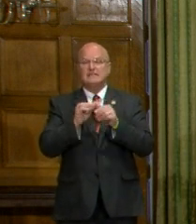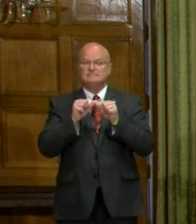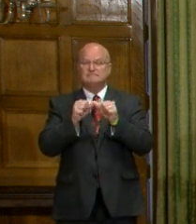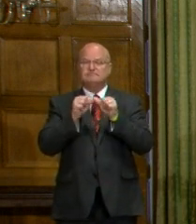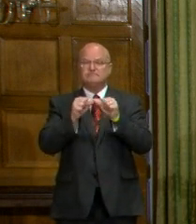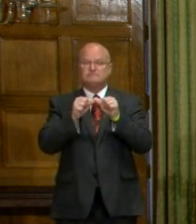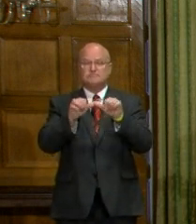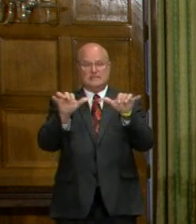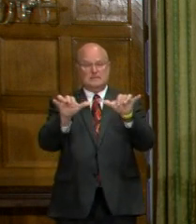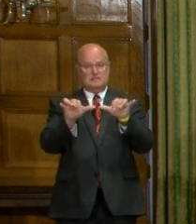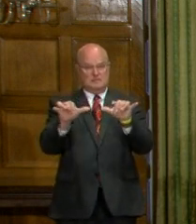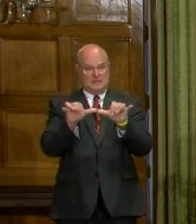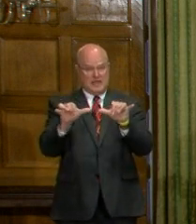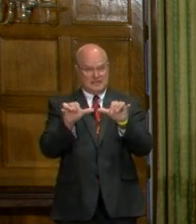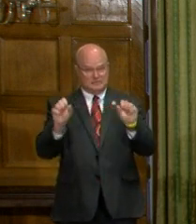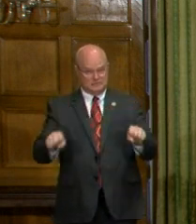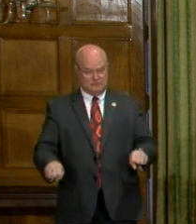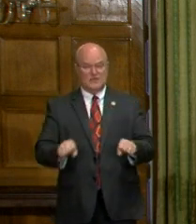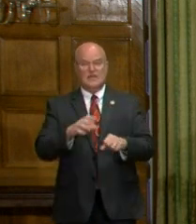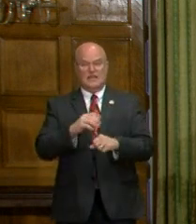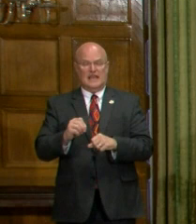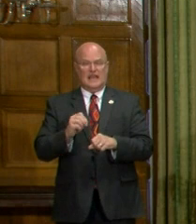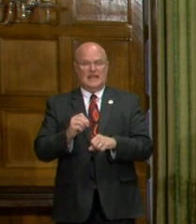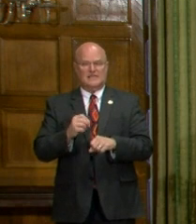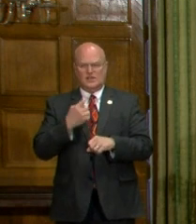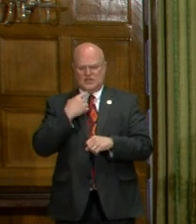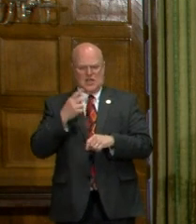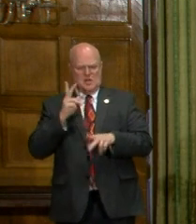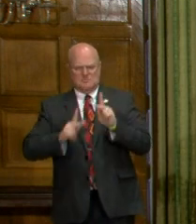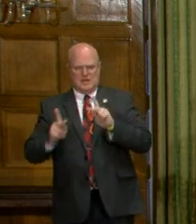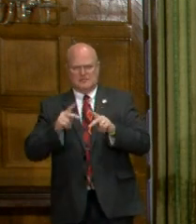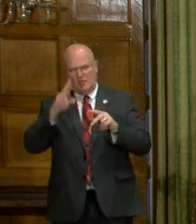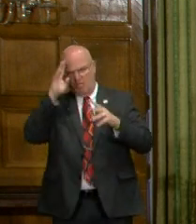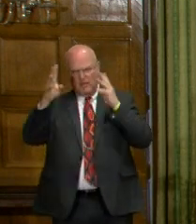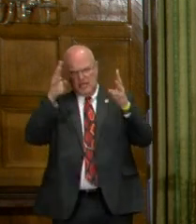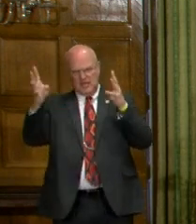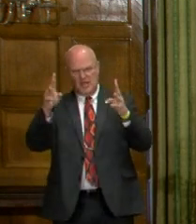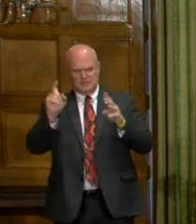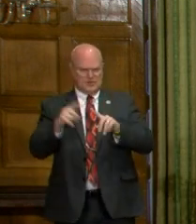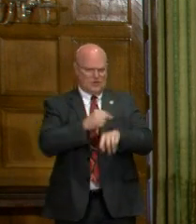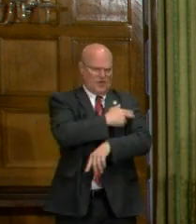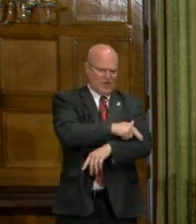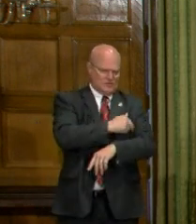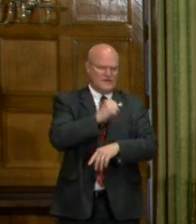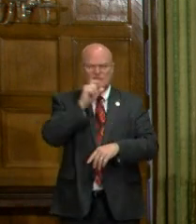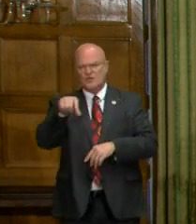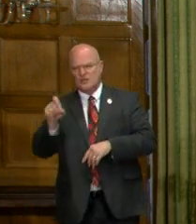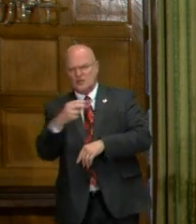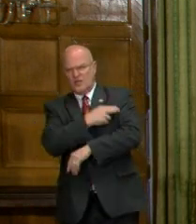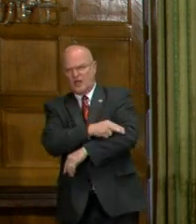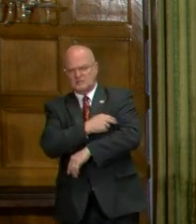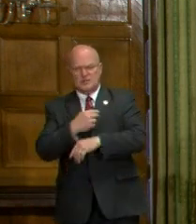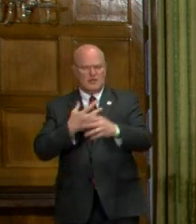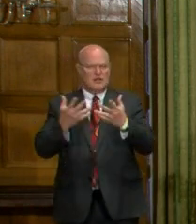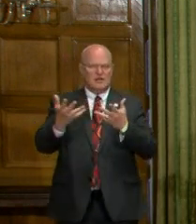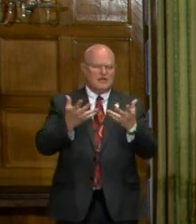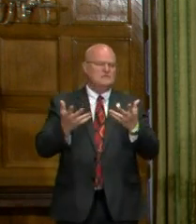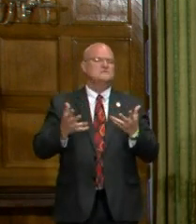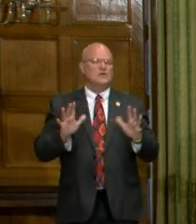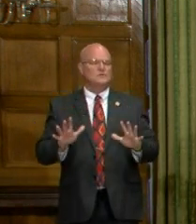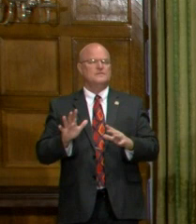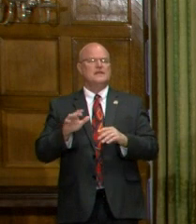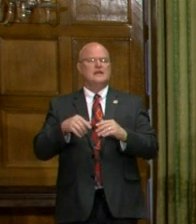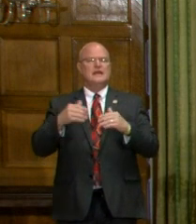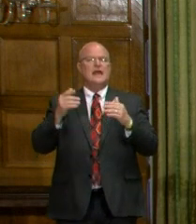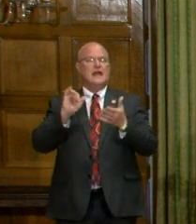constant, it is measurable, it is hard to say, well, people are making up, do they need to go to the hospital? If they don't need to go to the hospital, they're not going.